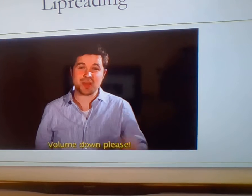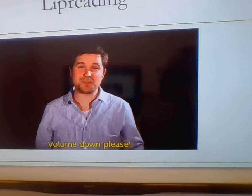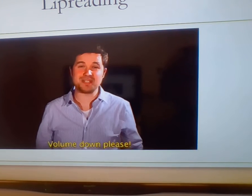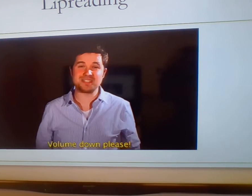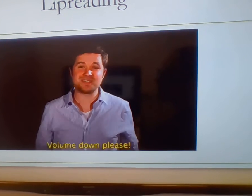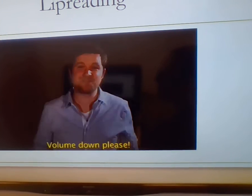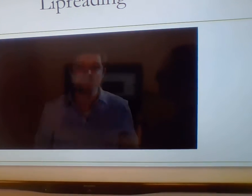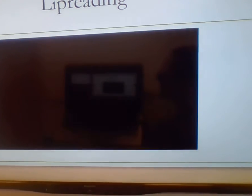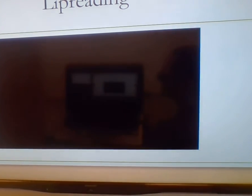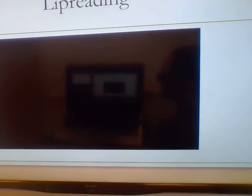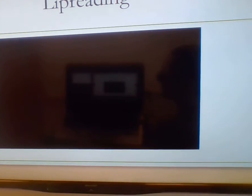please.